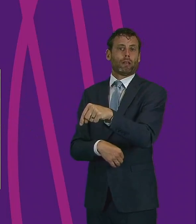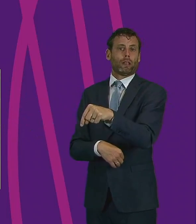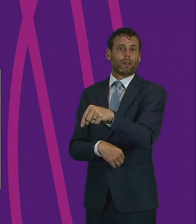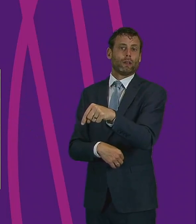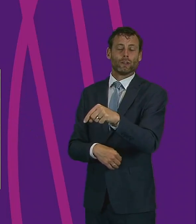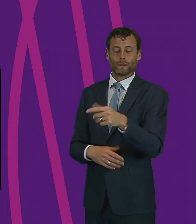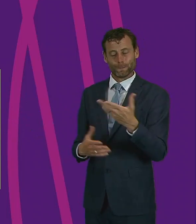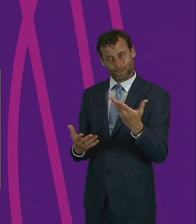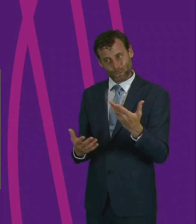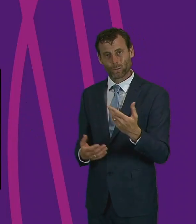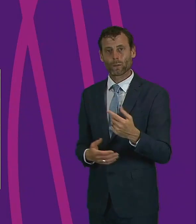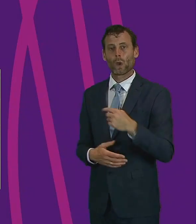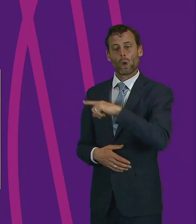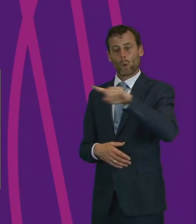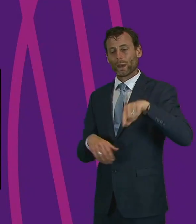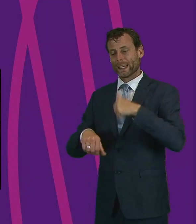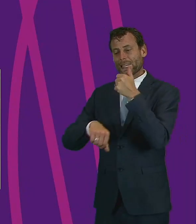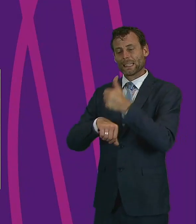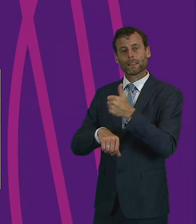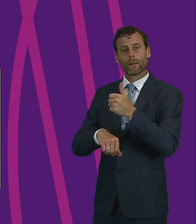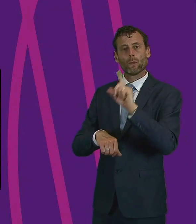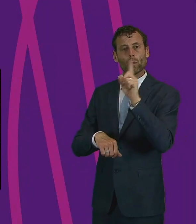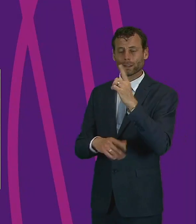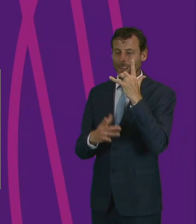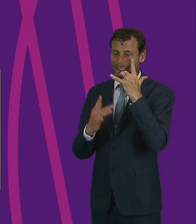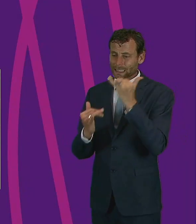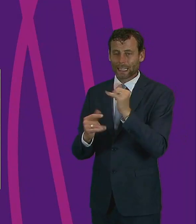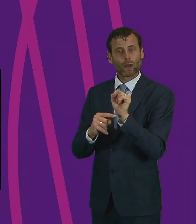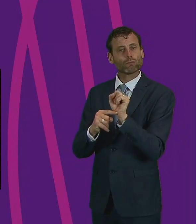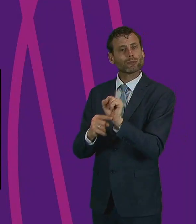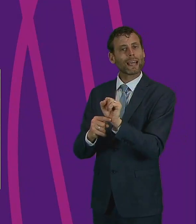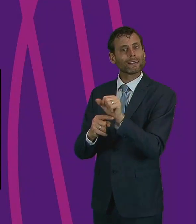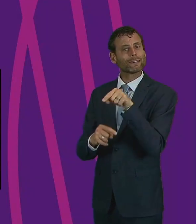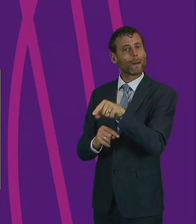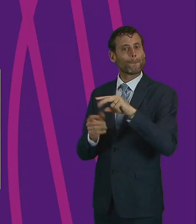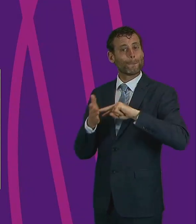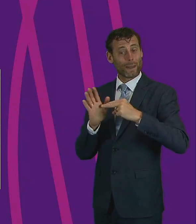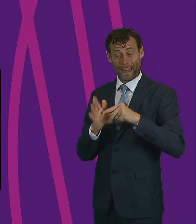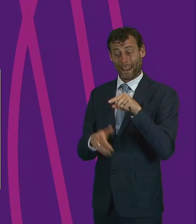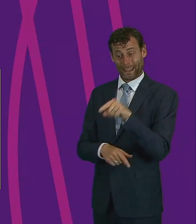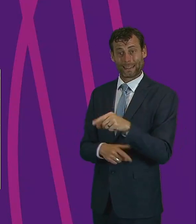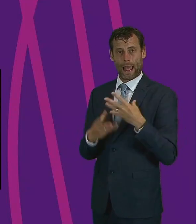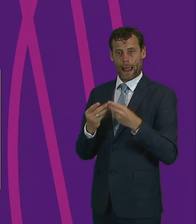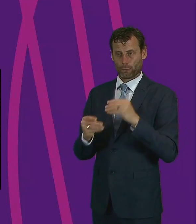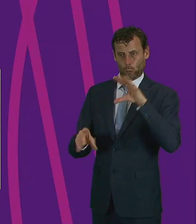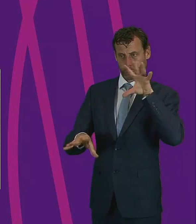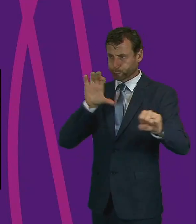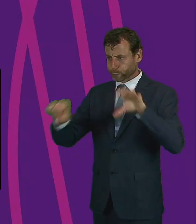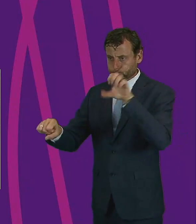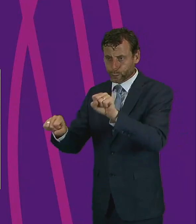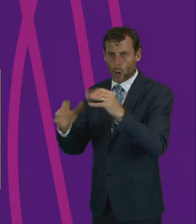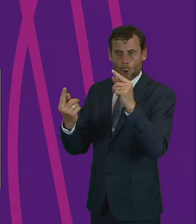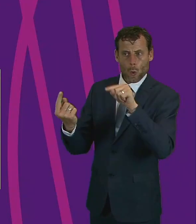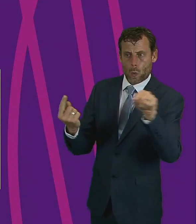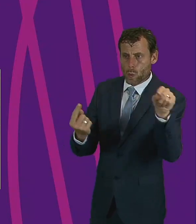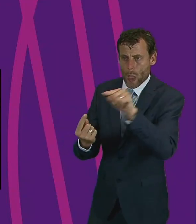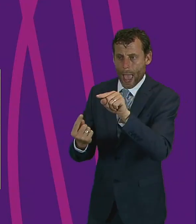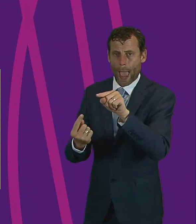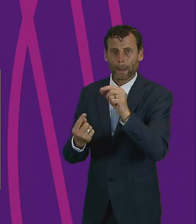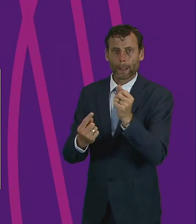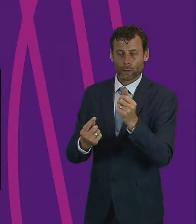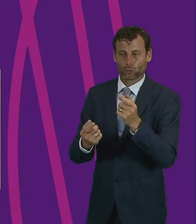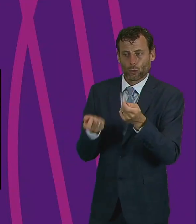our recently launched Test and Protect programme will have a key role to play in helping to minimise the incidence and transmission rate going